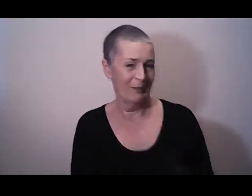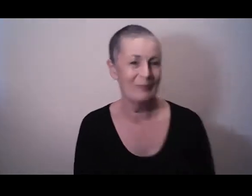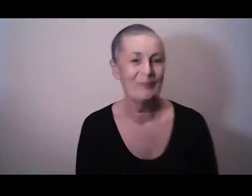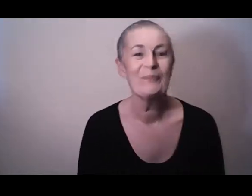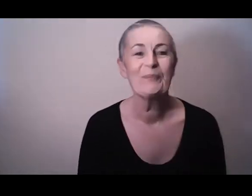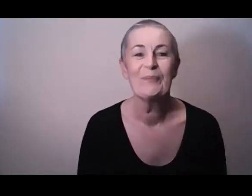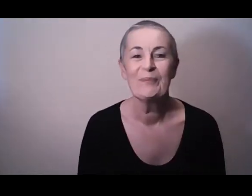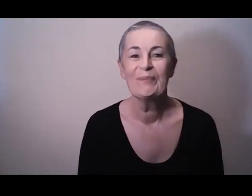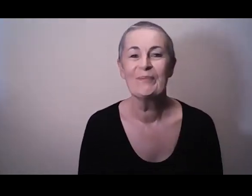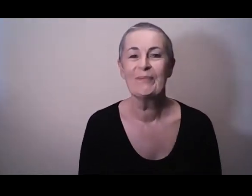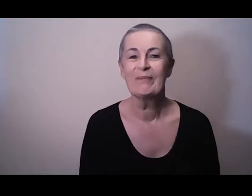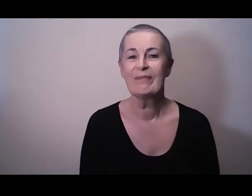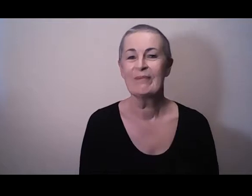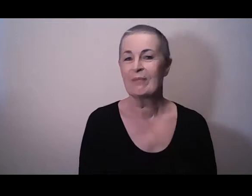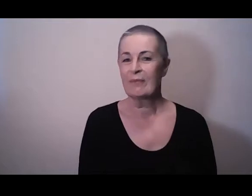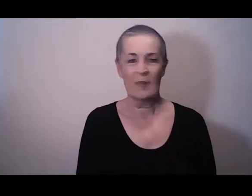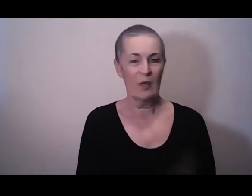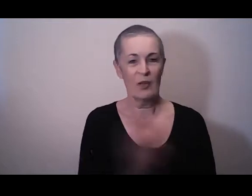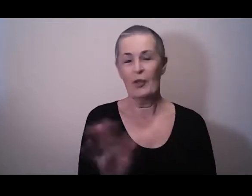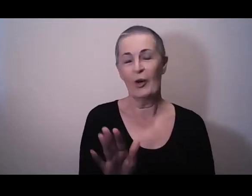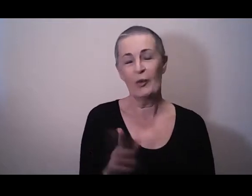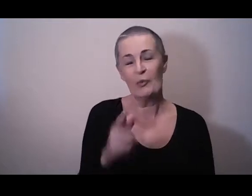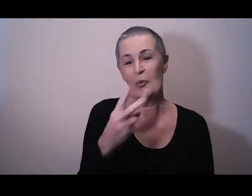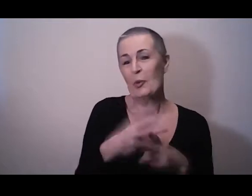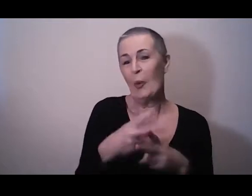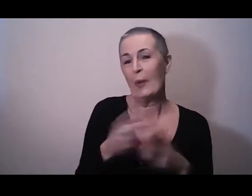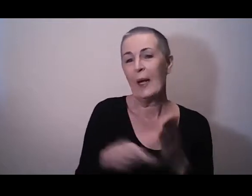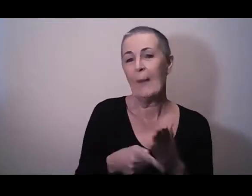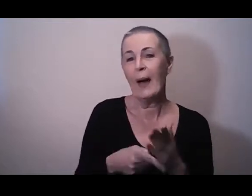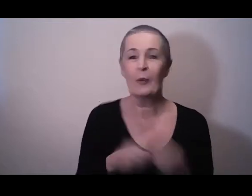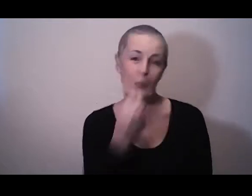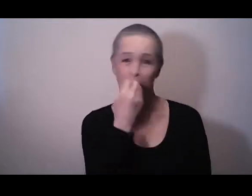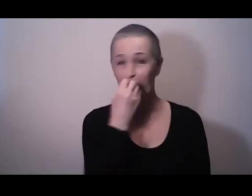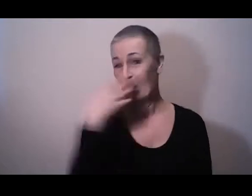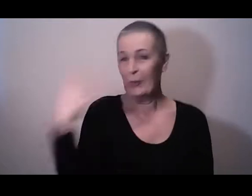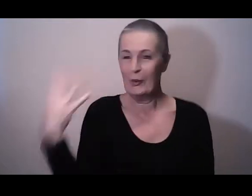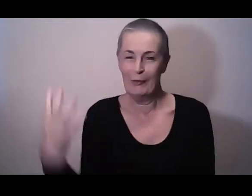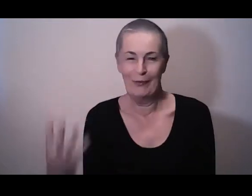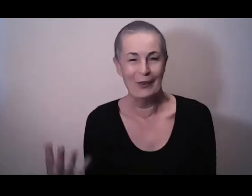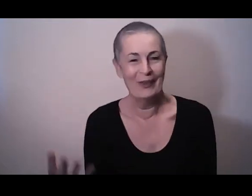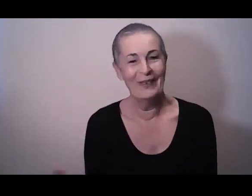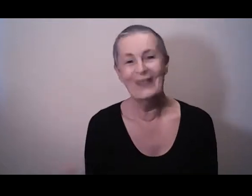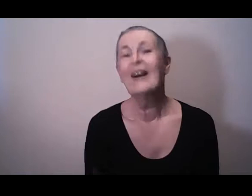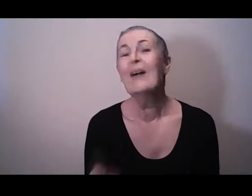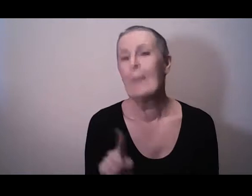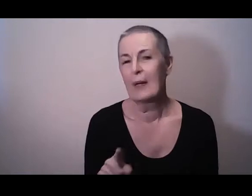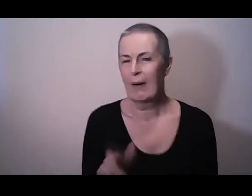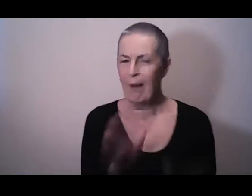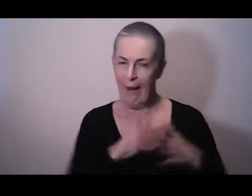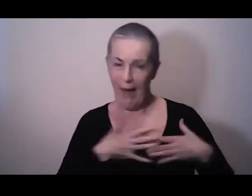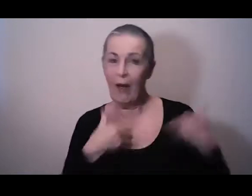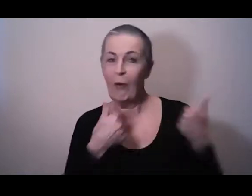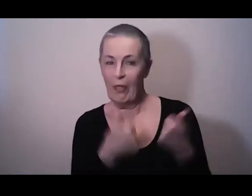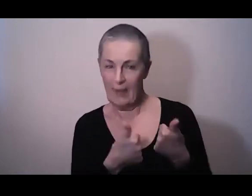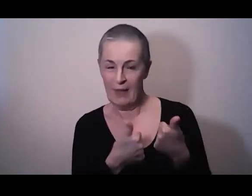It's not so much about being beautiful on the external. Being healthy